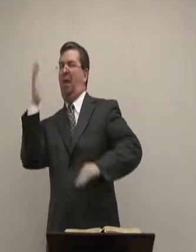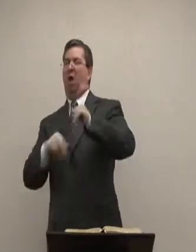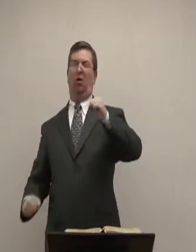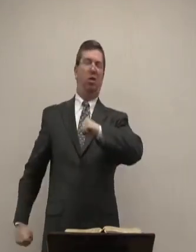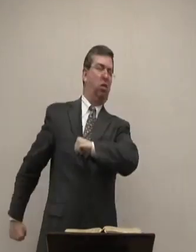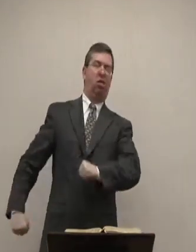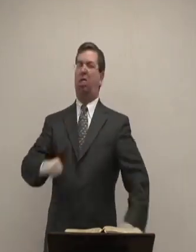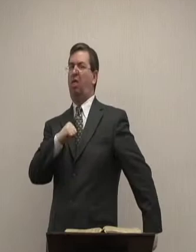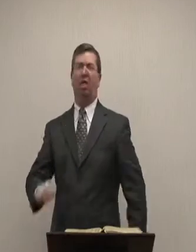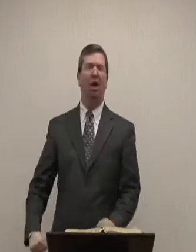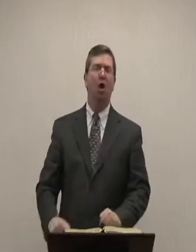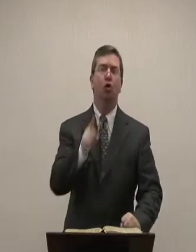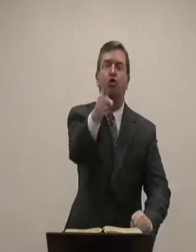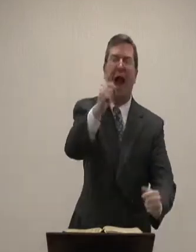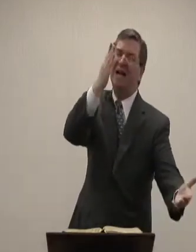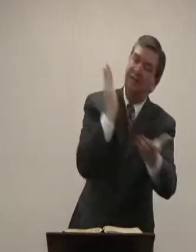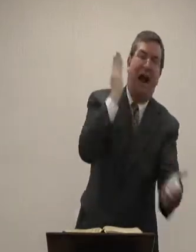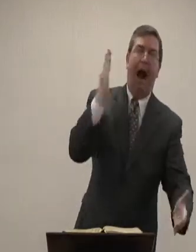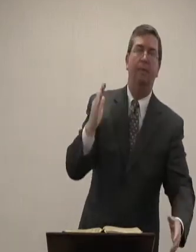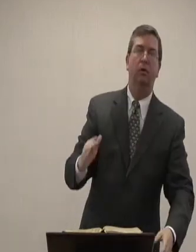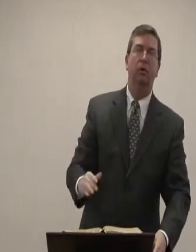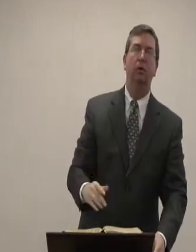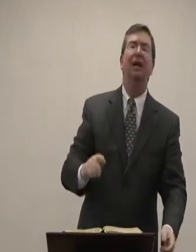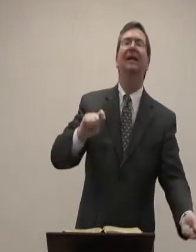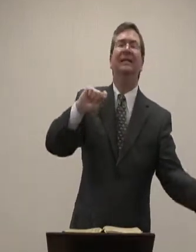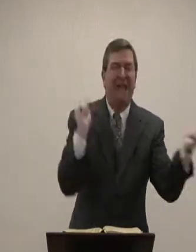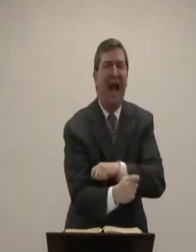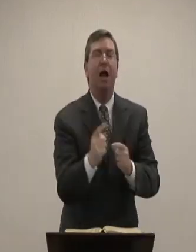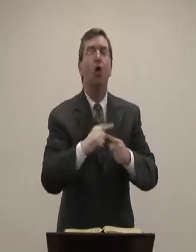and prideful. You can stop.